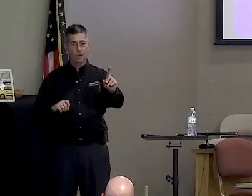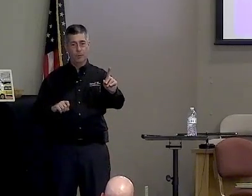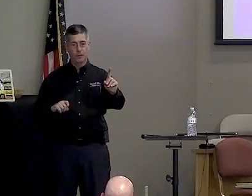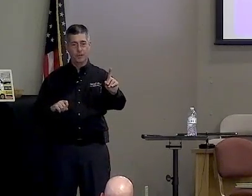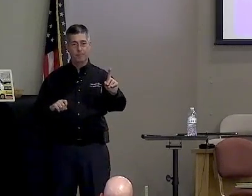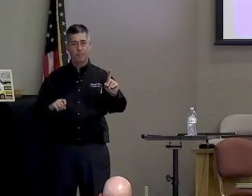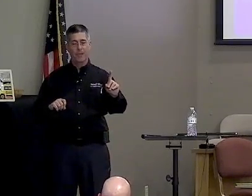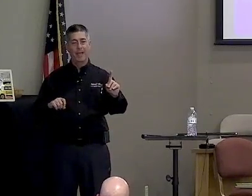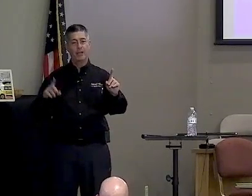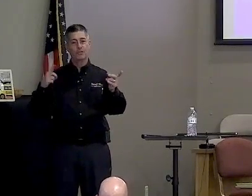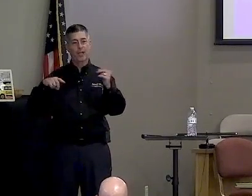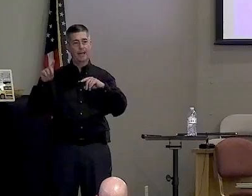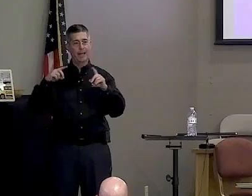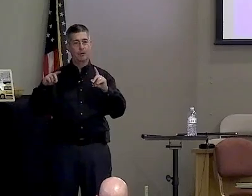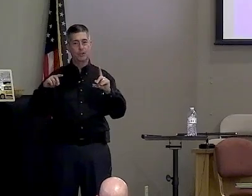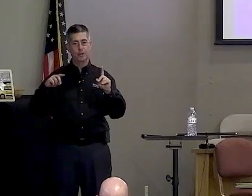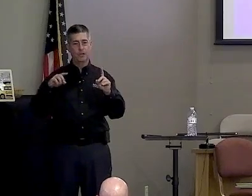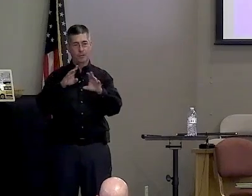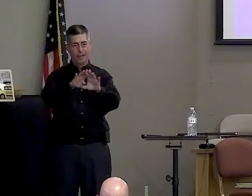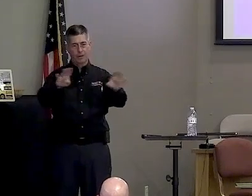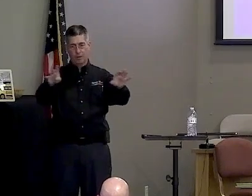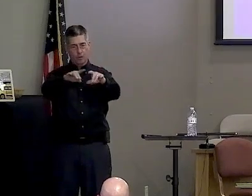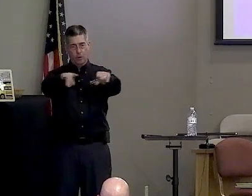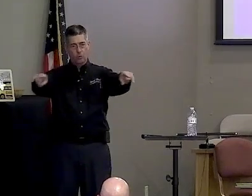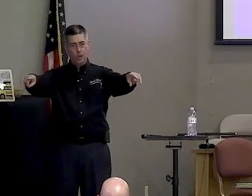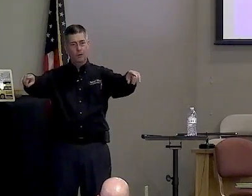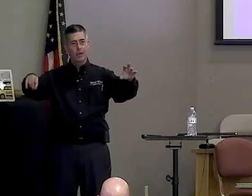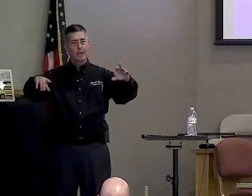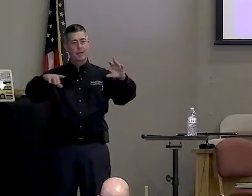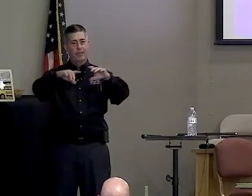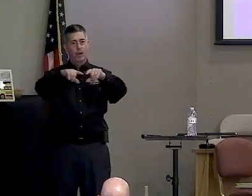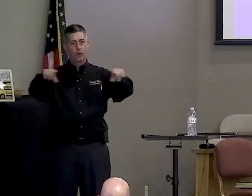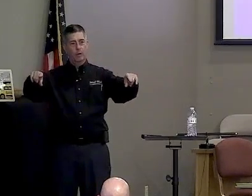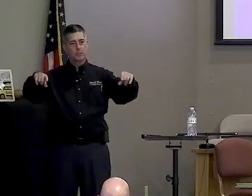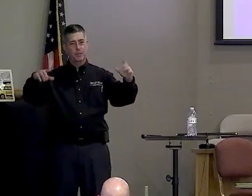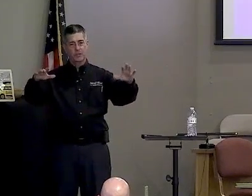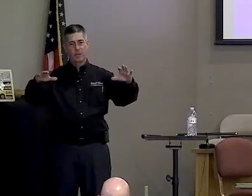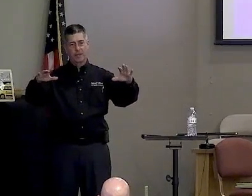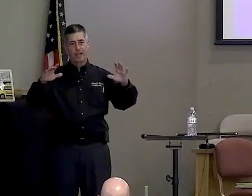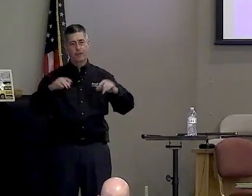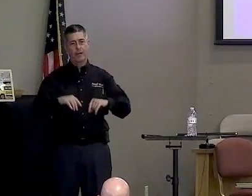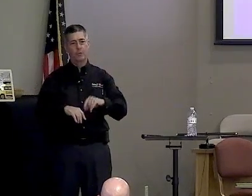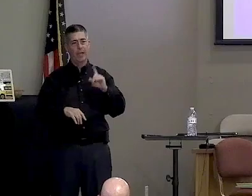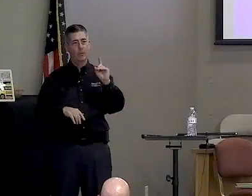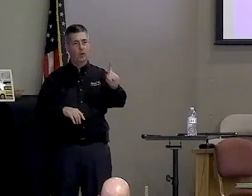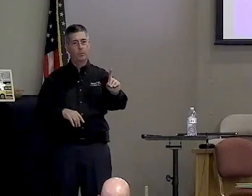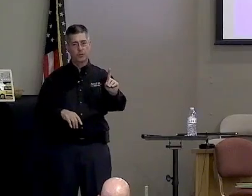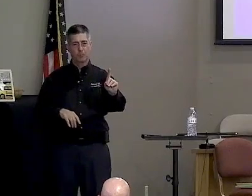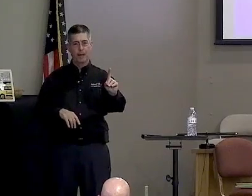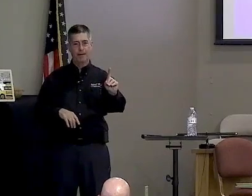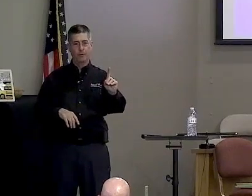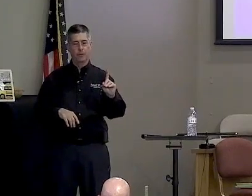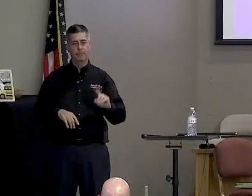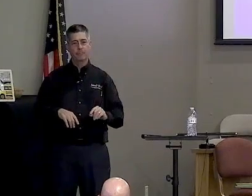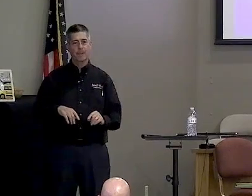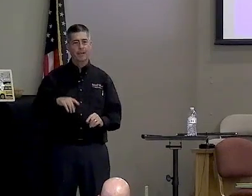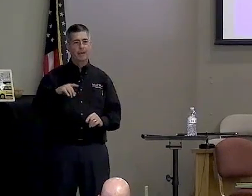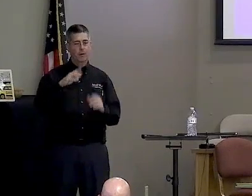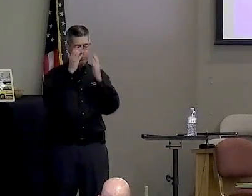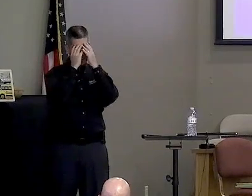person. I used sign language to, like on a whole row. That whole row was participating together. And then we had one person blindfolded or put their